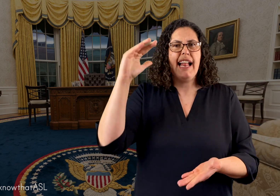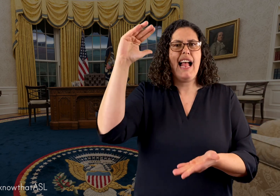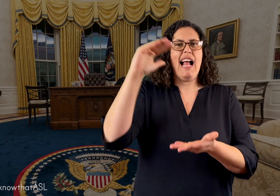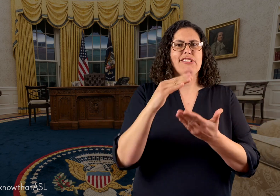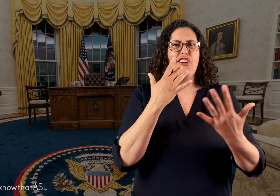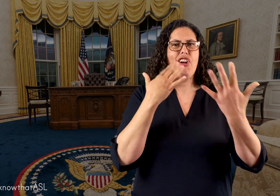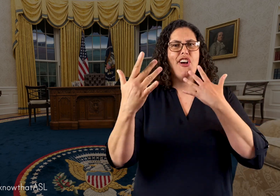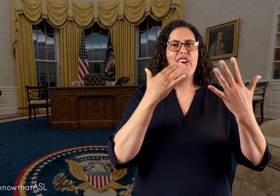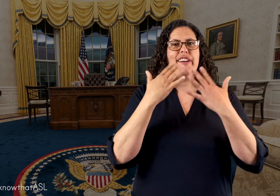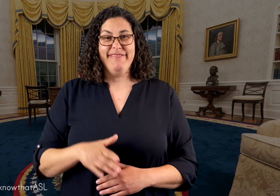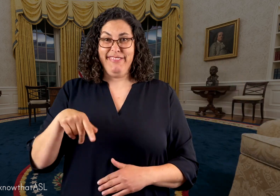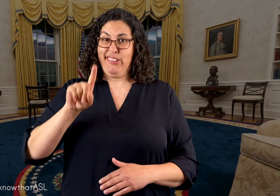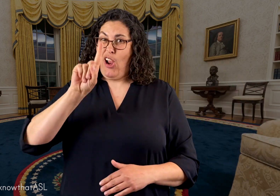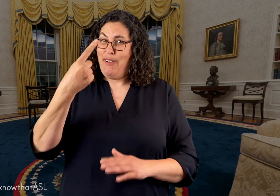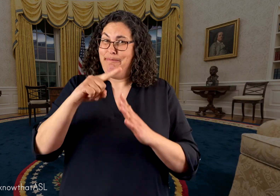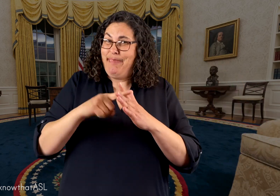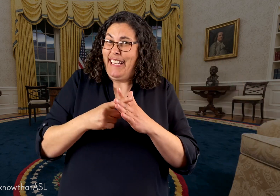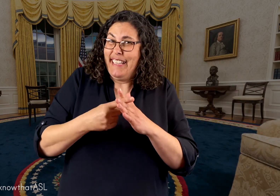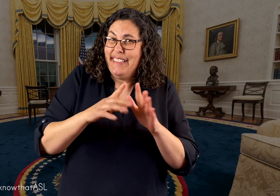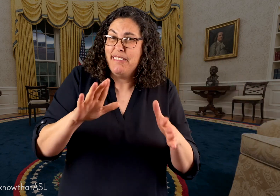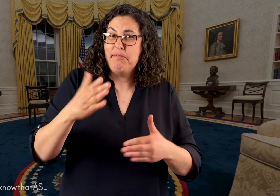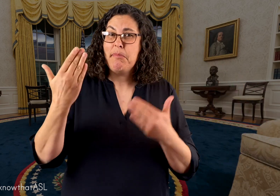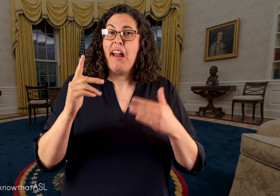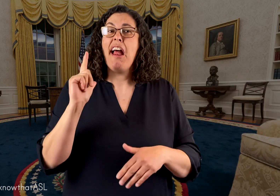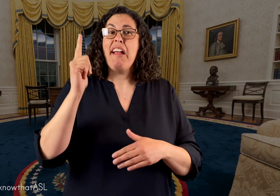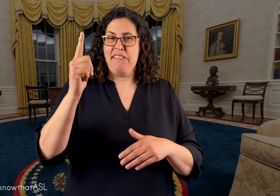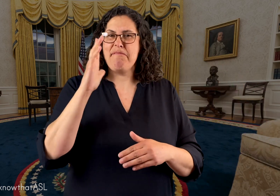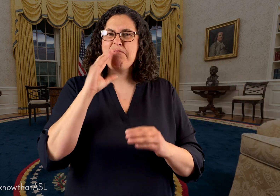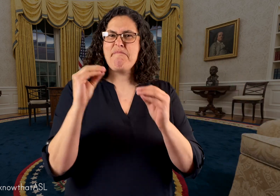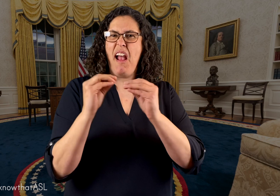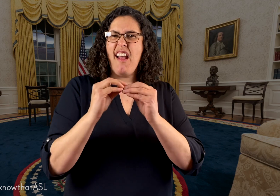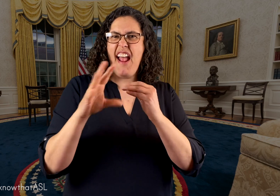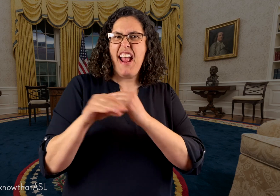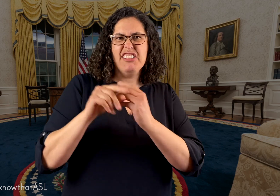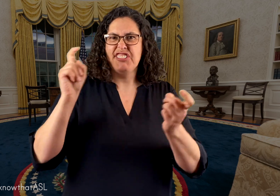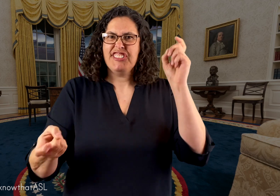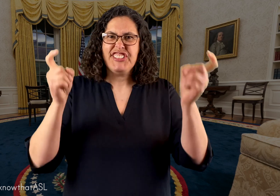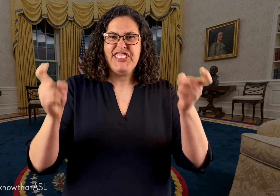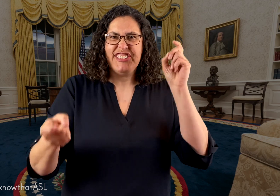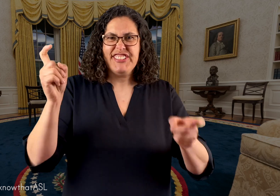trees as well, so it was less colorful. I mean, it's only beginning, so who knows what else is coming.